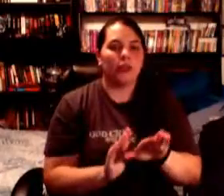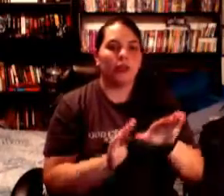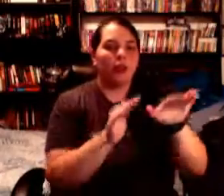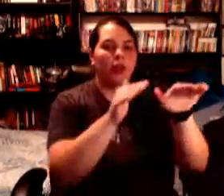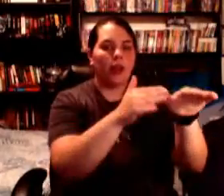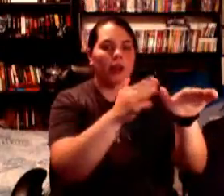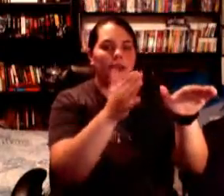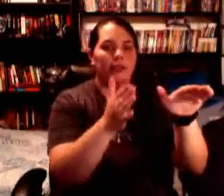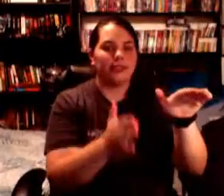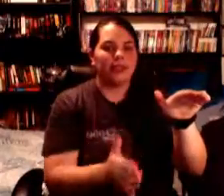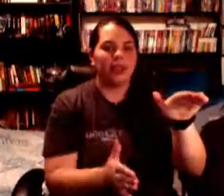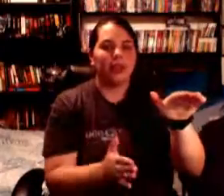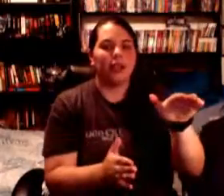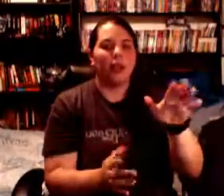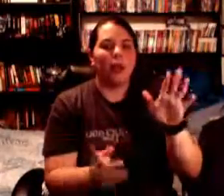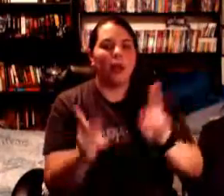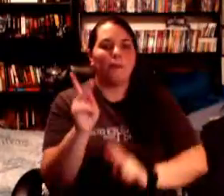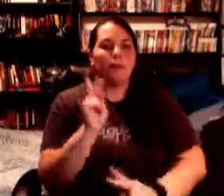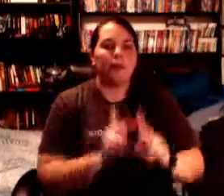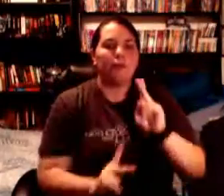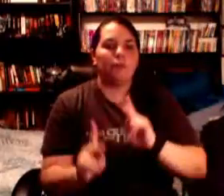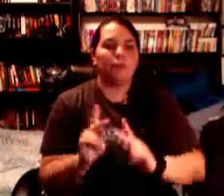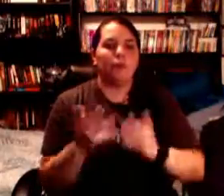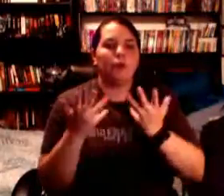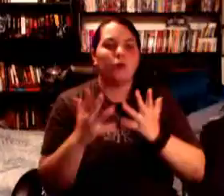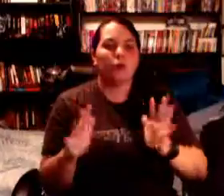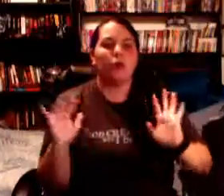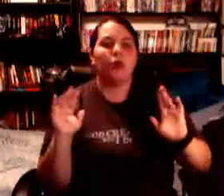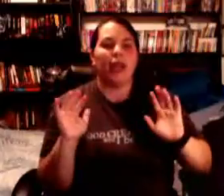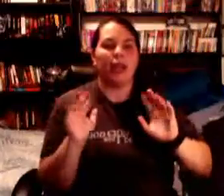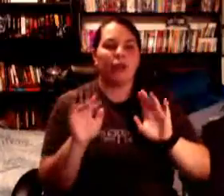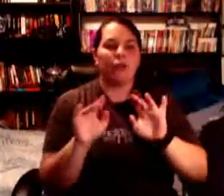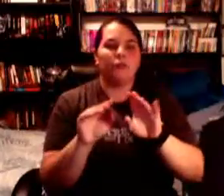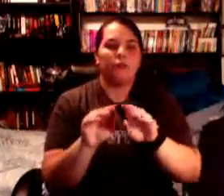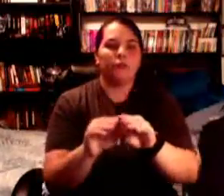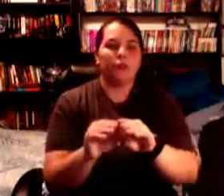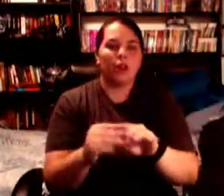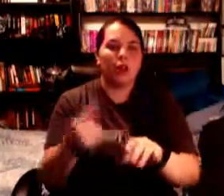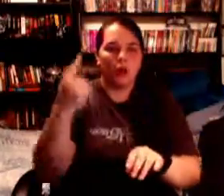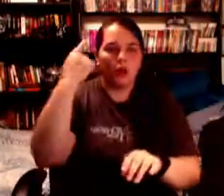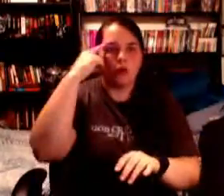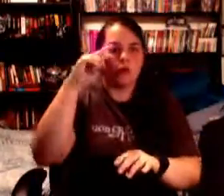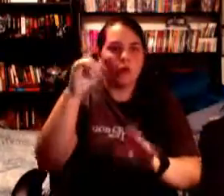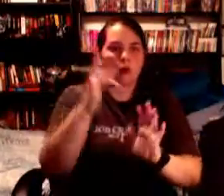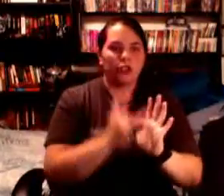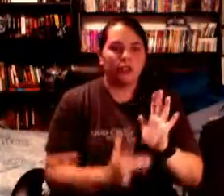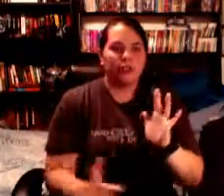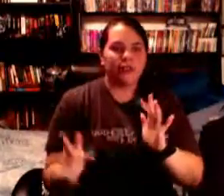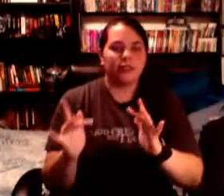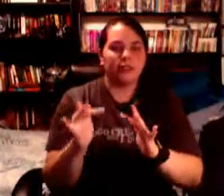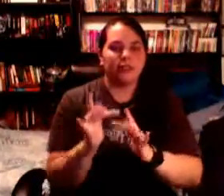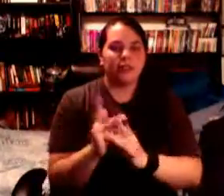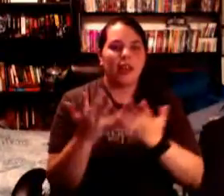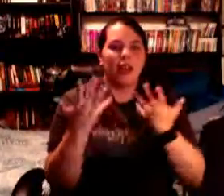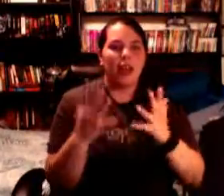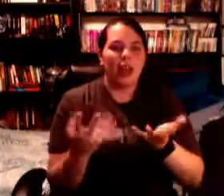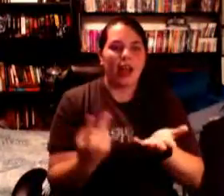on a hillside, people were gathered, for Jesus